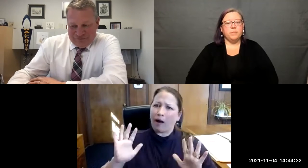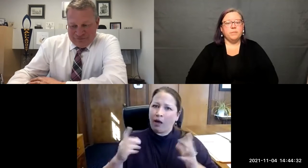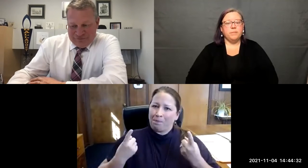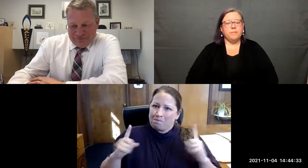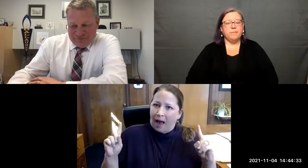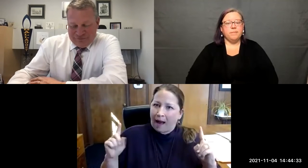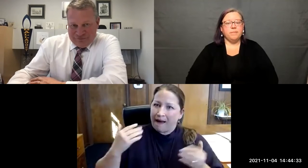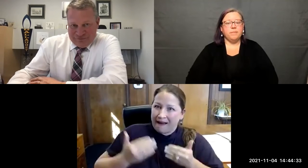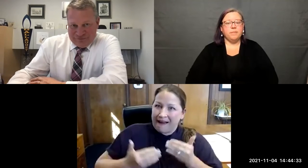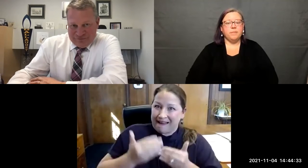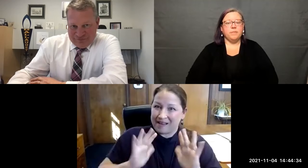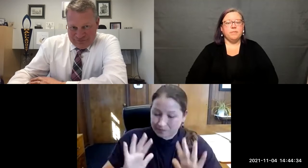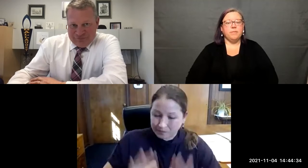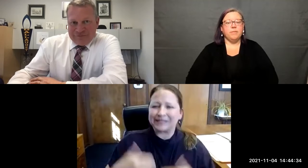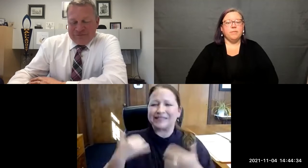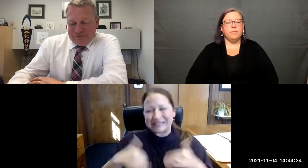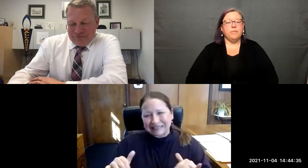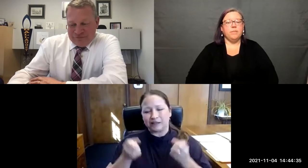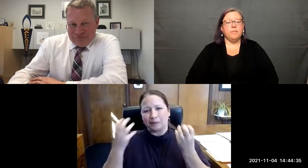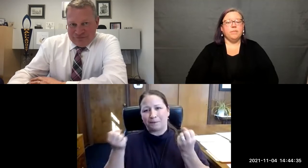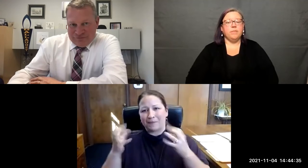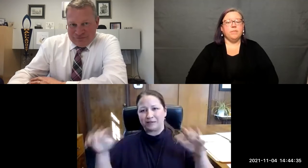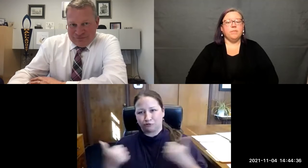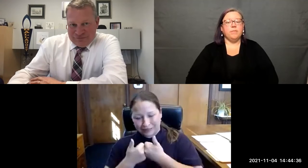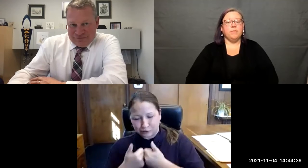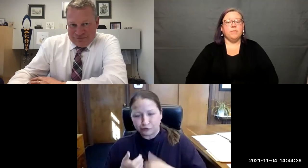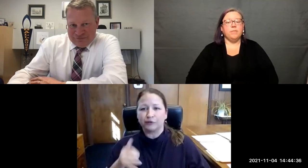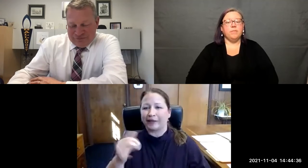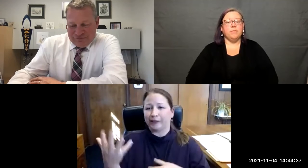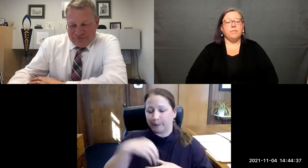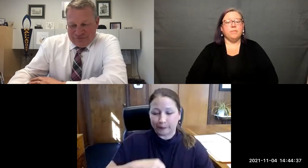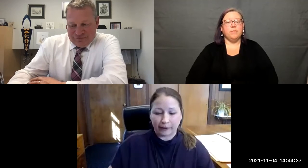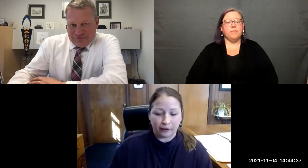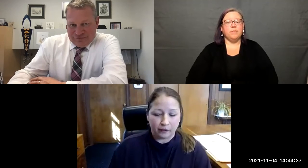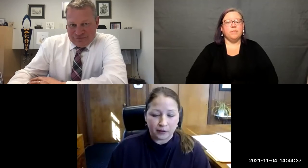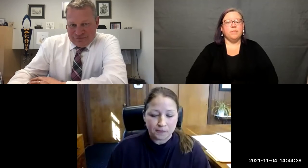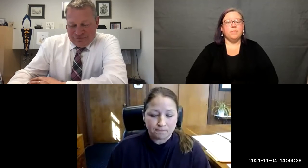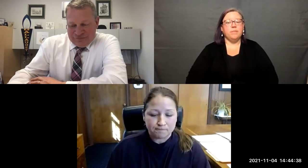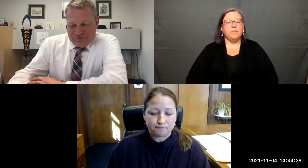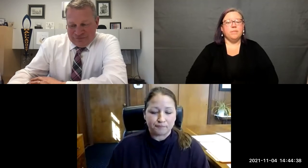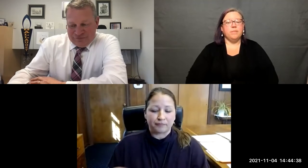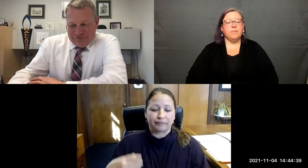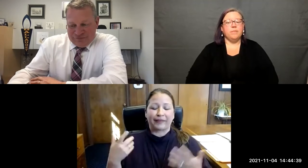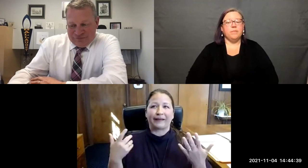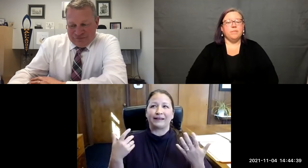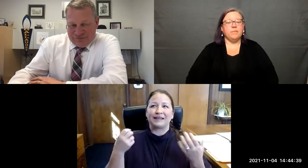So increasing trainings, things like that. So to see the work happening finally is great. Of course, we talked about challenges